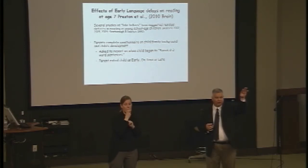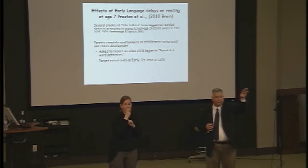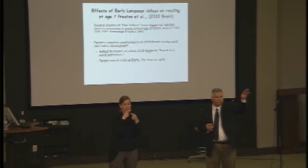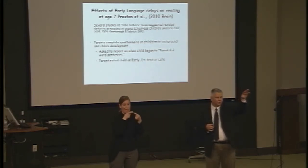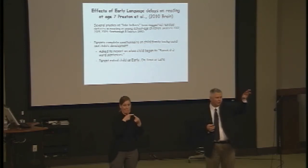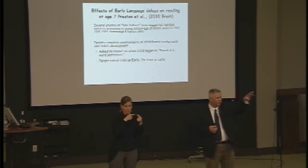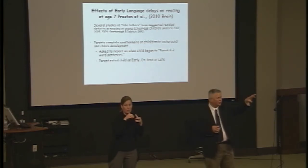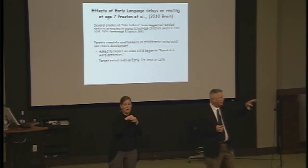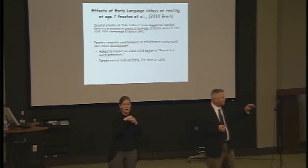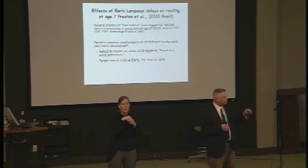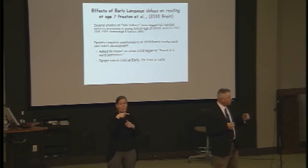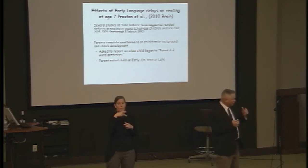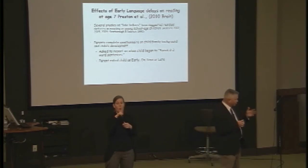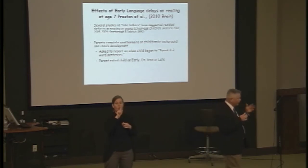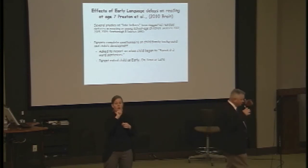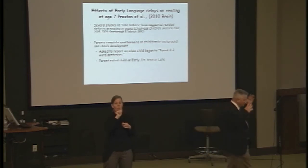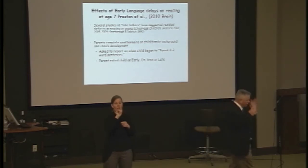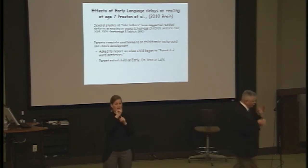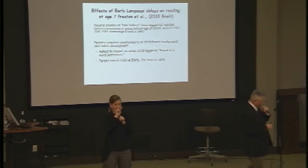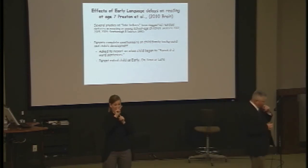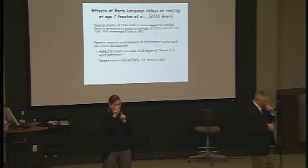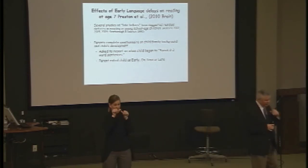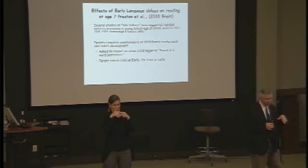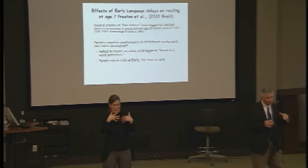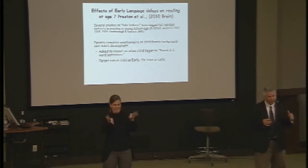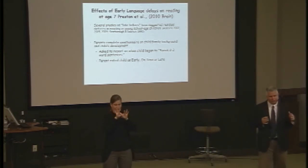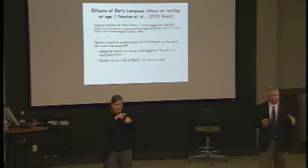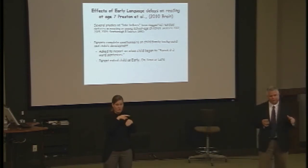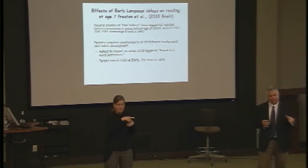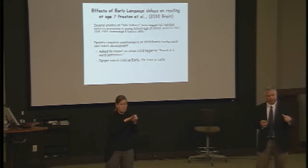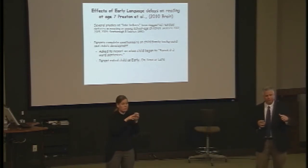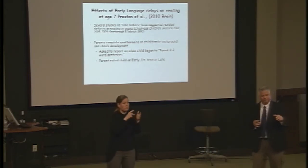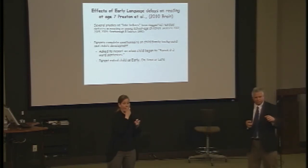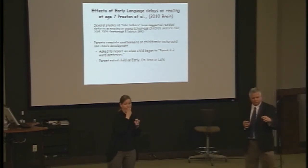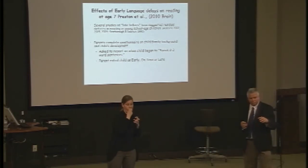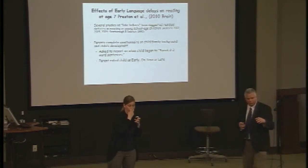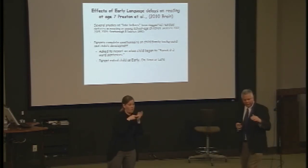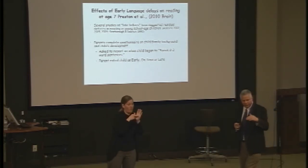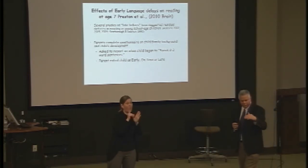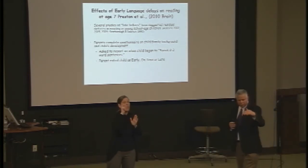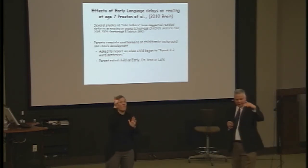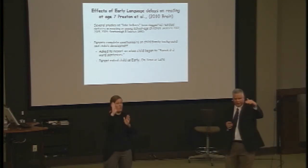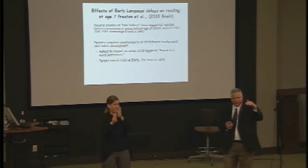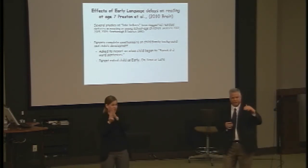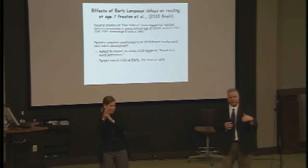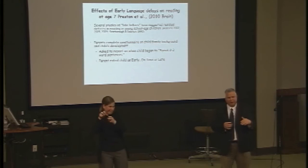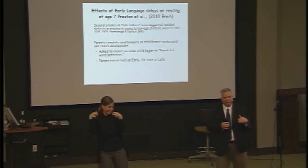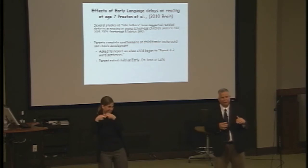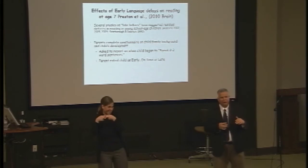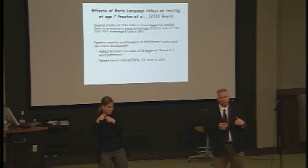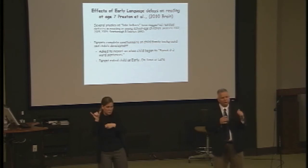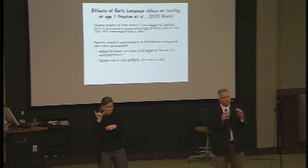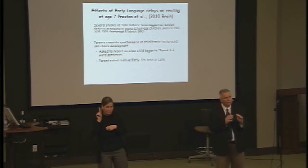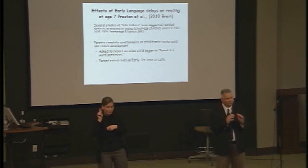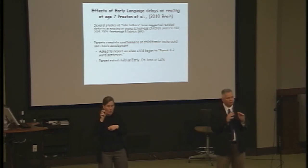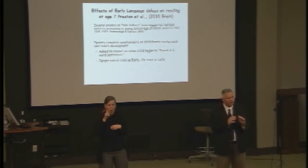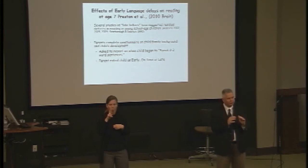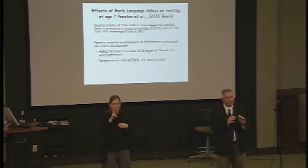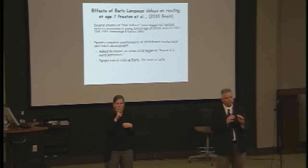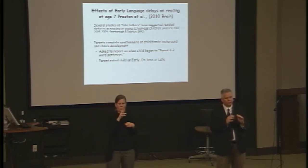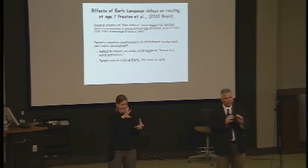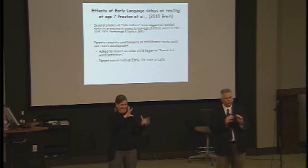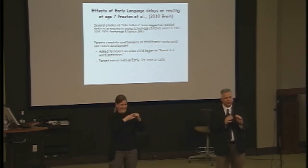organization for reading differently. And so because we have a very large number of kids, over 150, that we're tracking in the study, We also